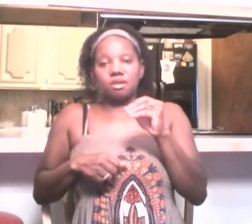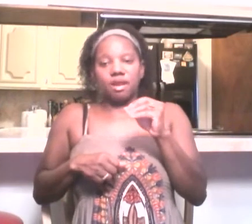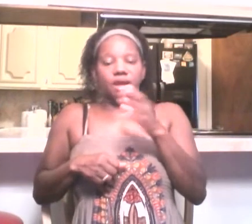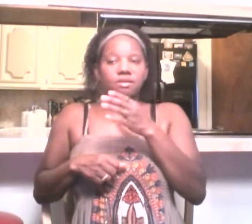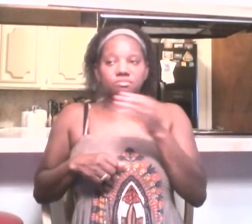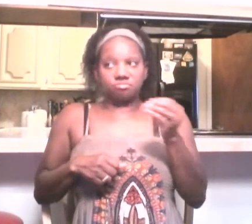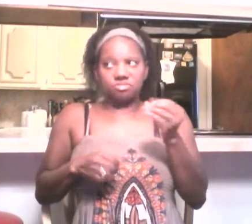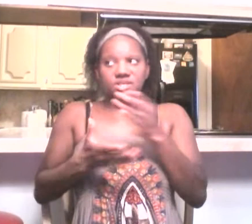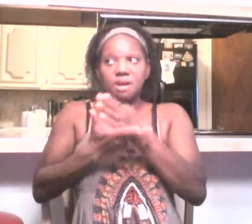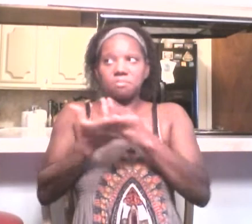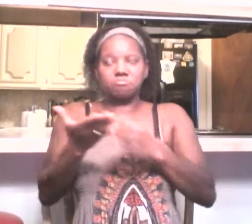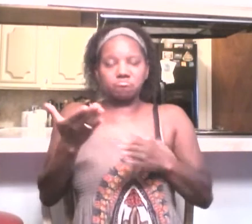And some